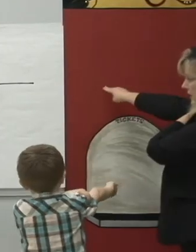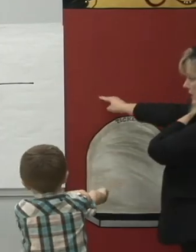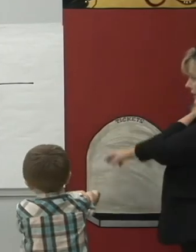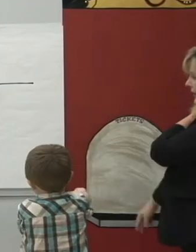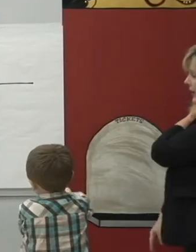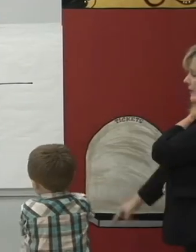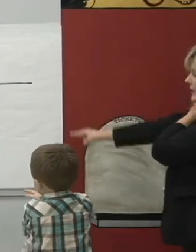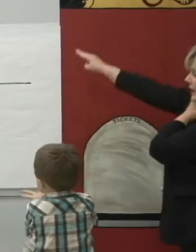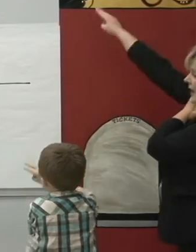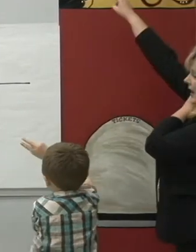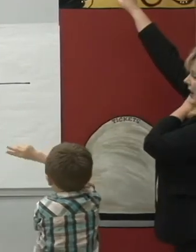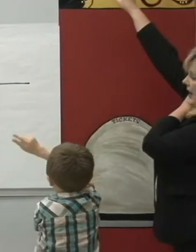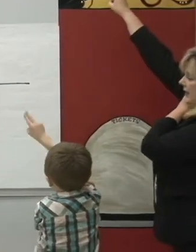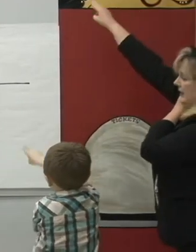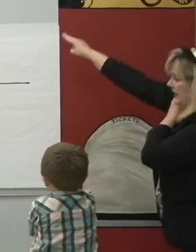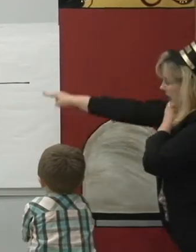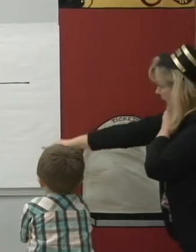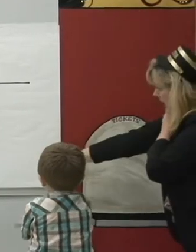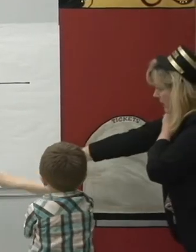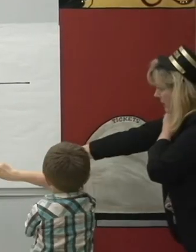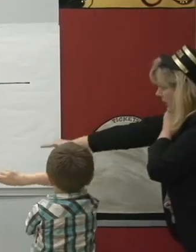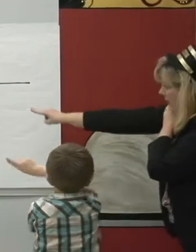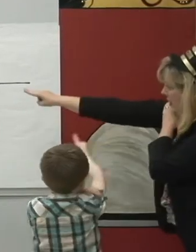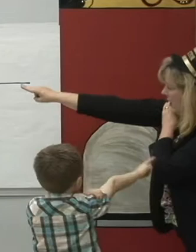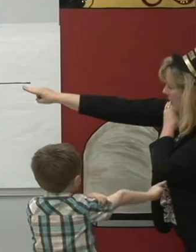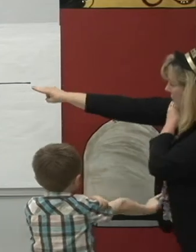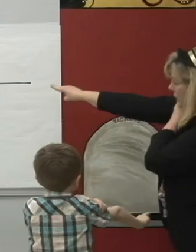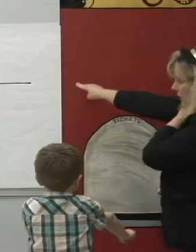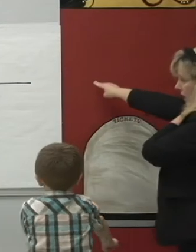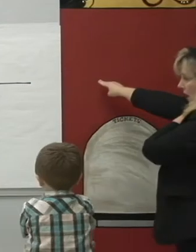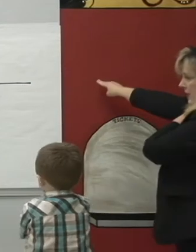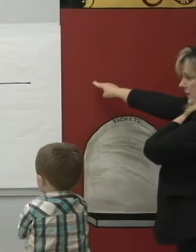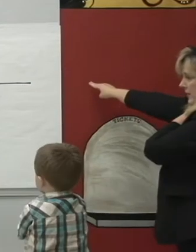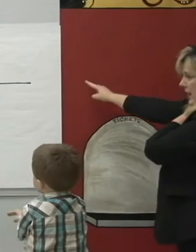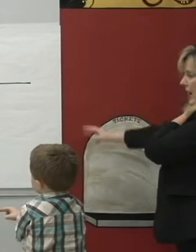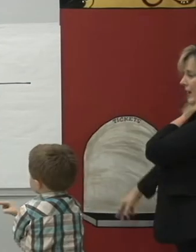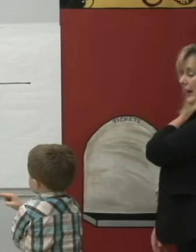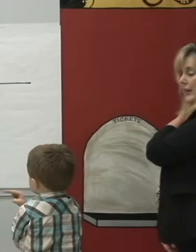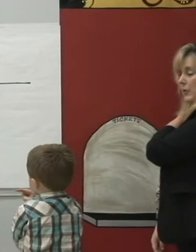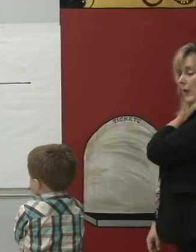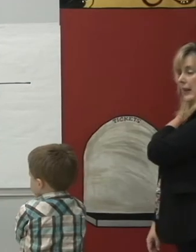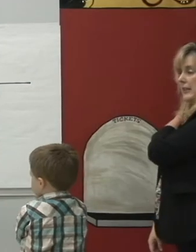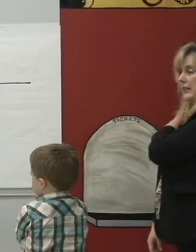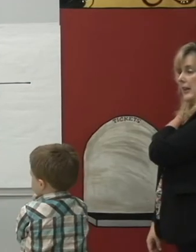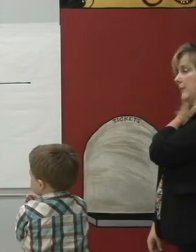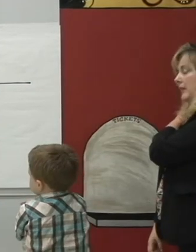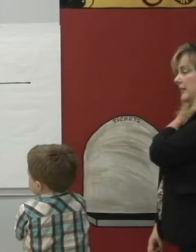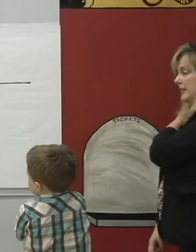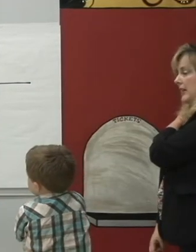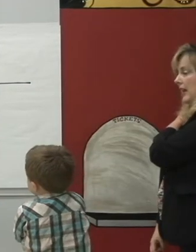across. Again, down, across. All right, as we write it this time, let's